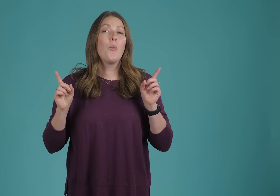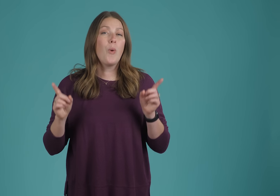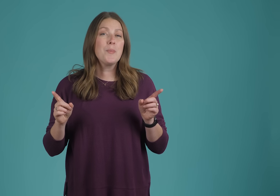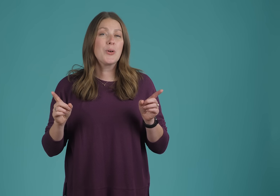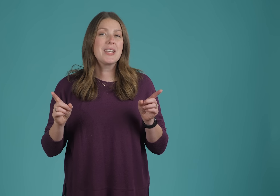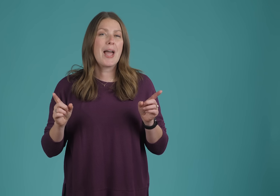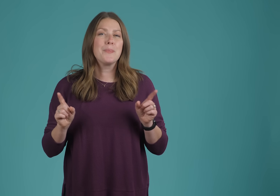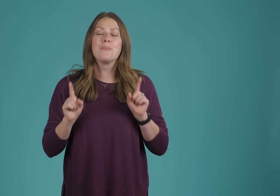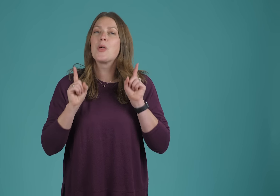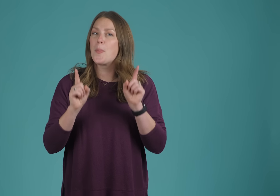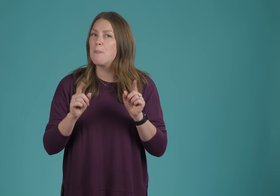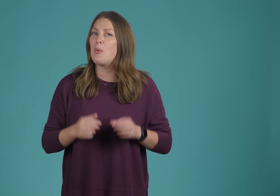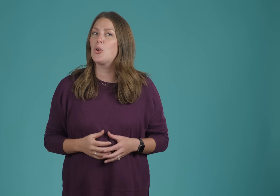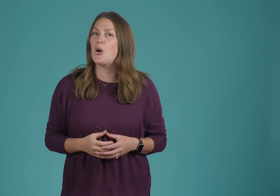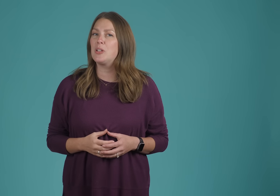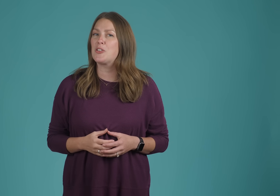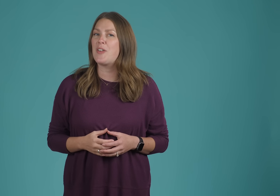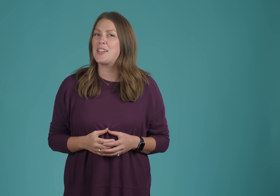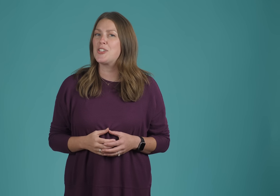One more time, but we'll go a little faster.